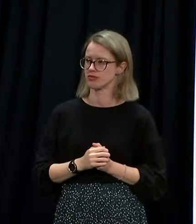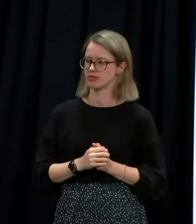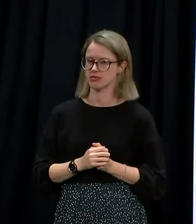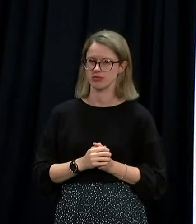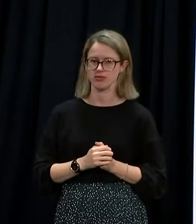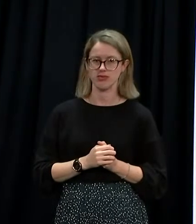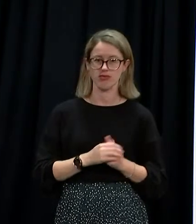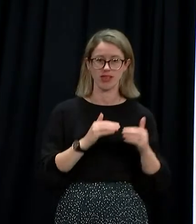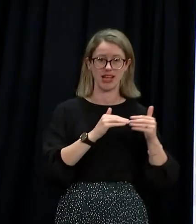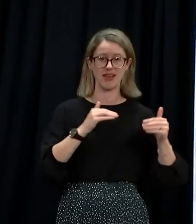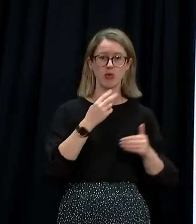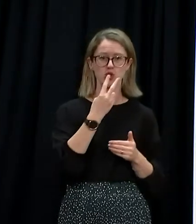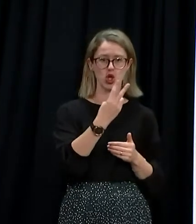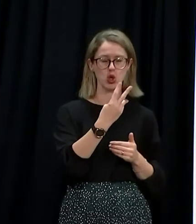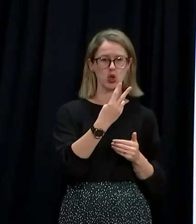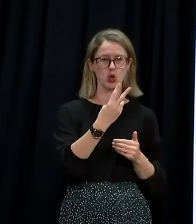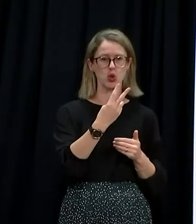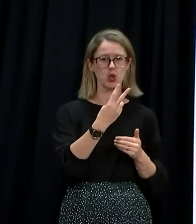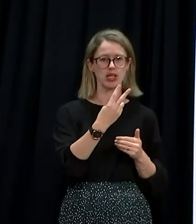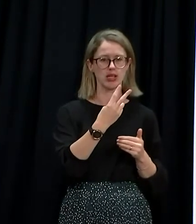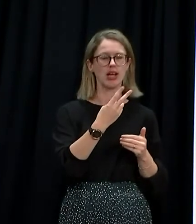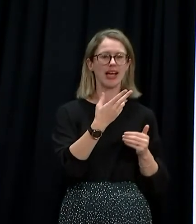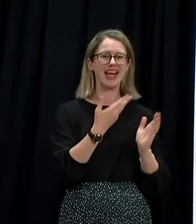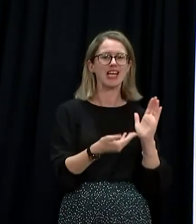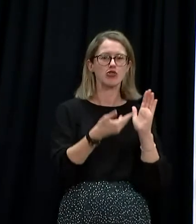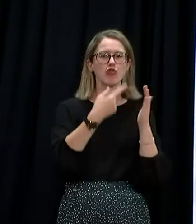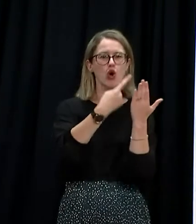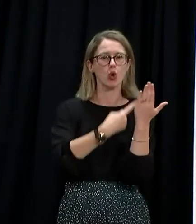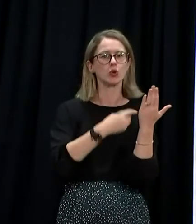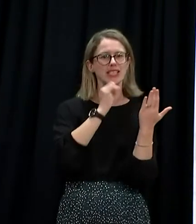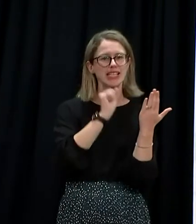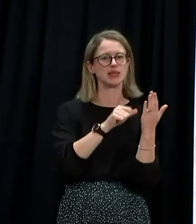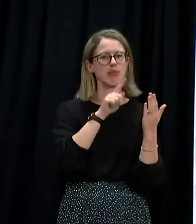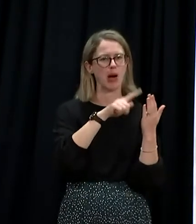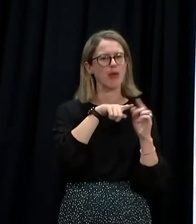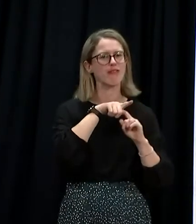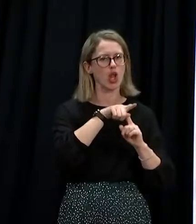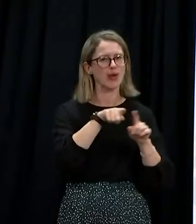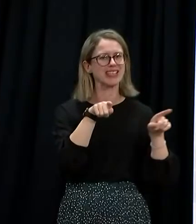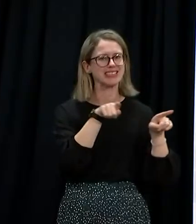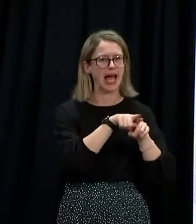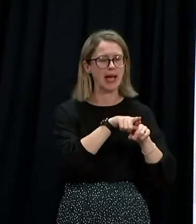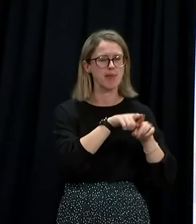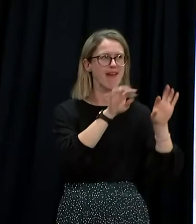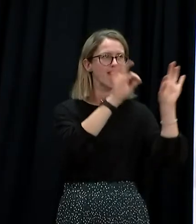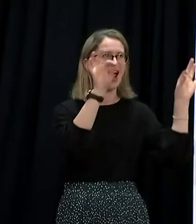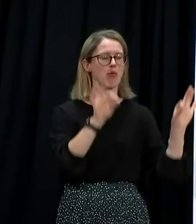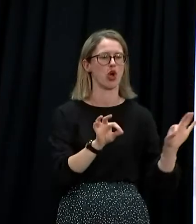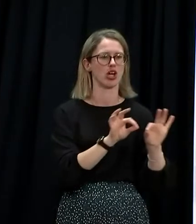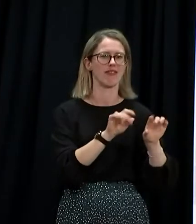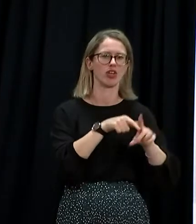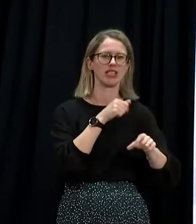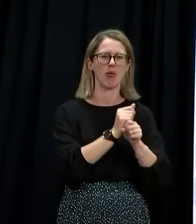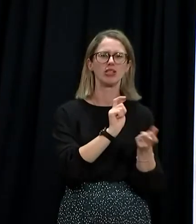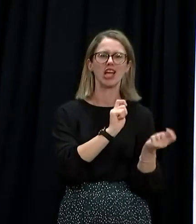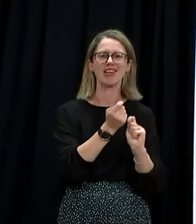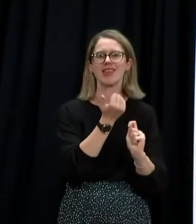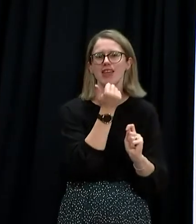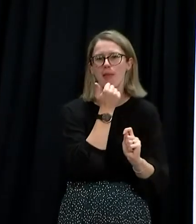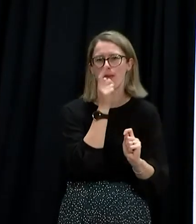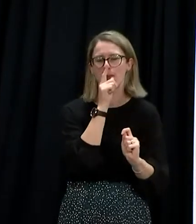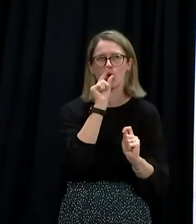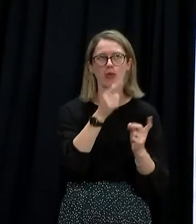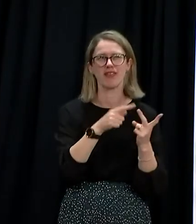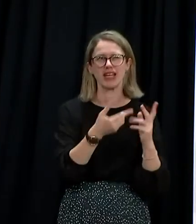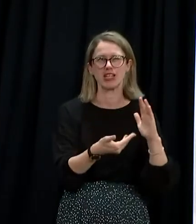2 changes, we've stayed within the framework. So what was changed was just that the number of people that were able to gather and a bit of